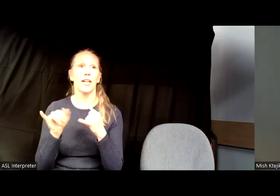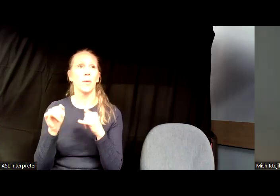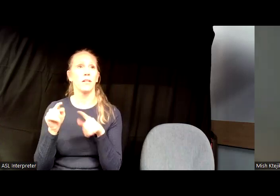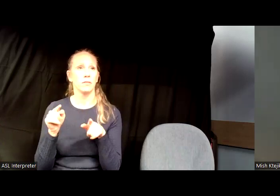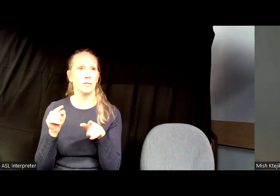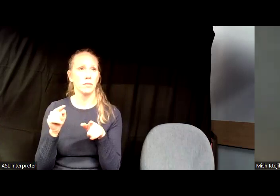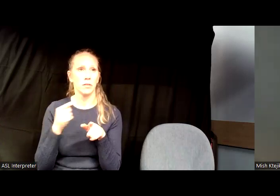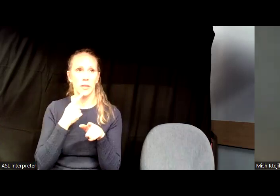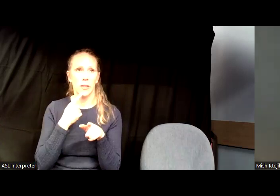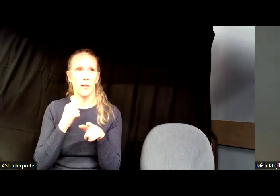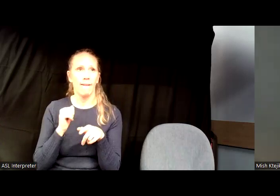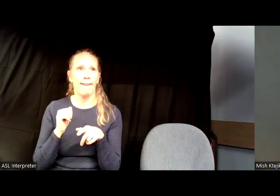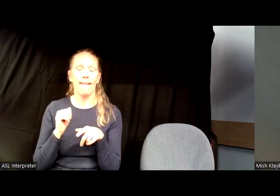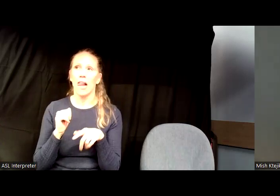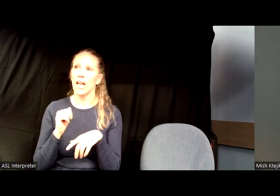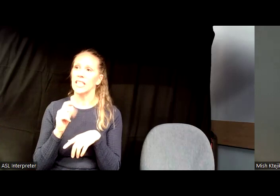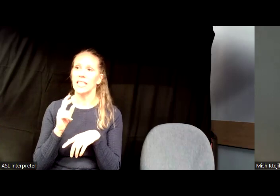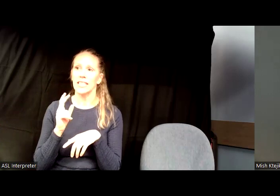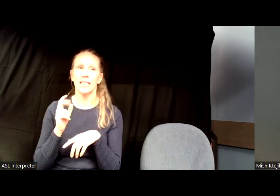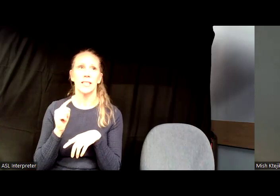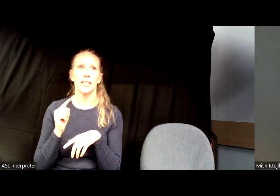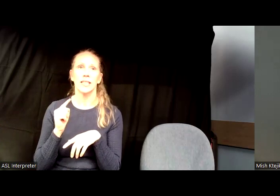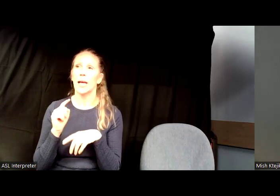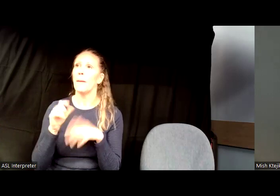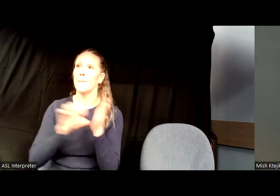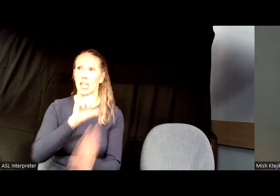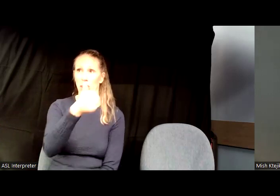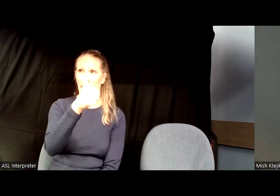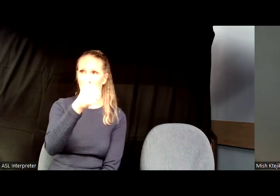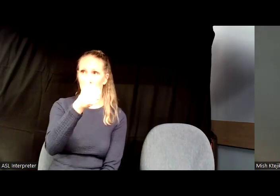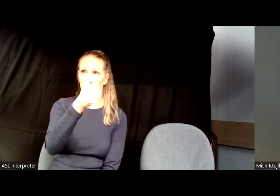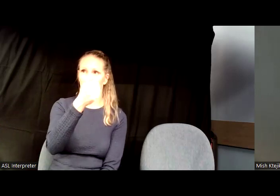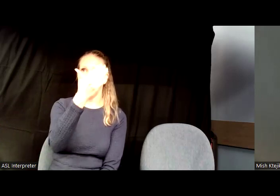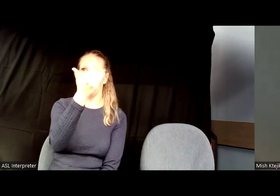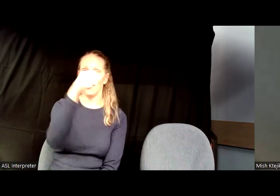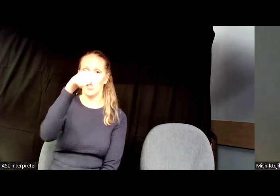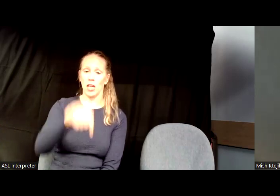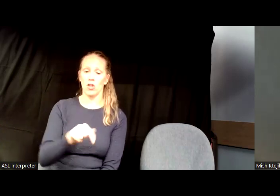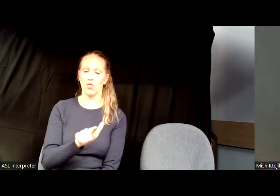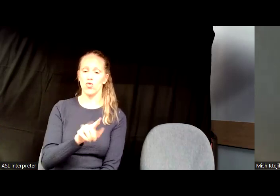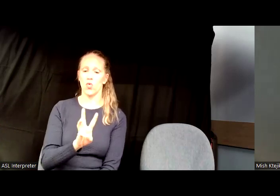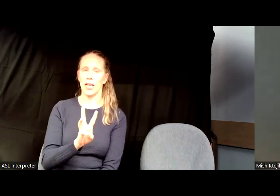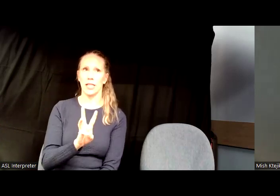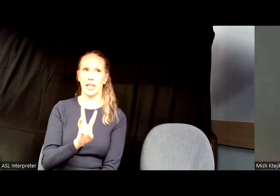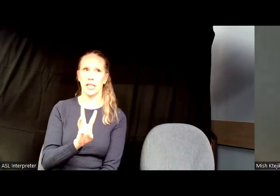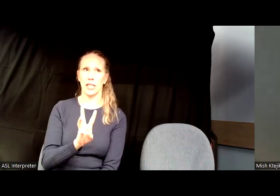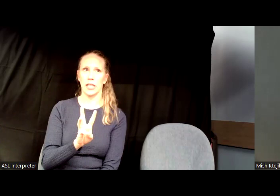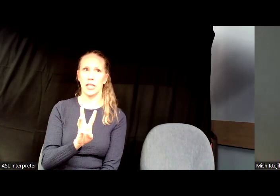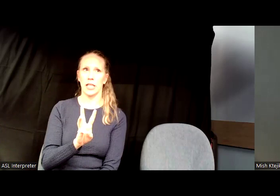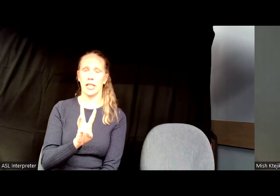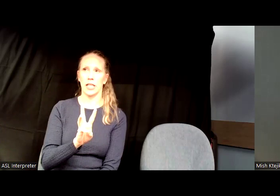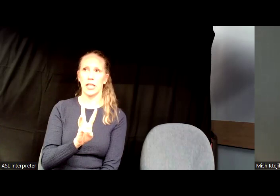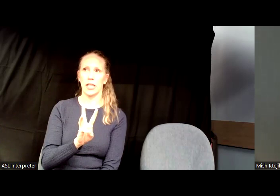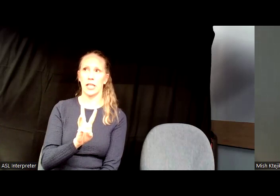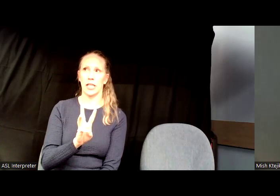What line are we on? Page 10, 15 through 26, and 11, 2 and